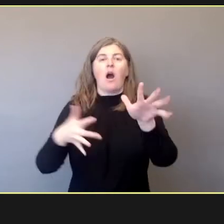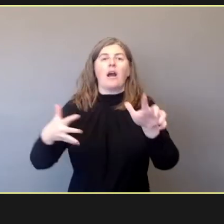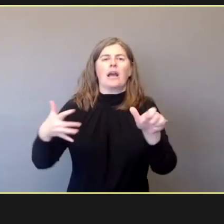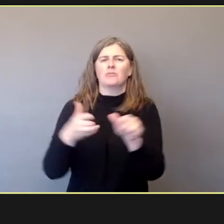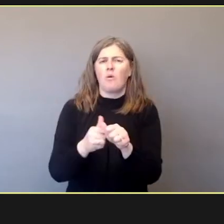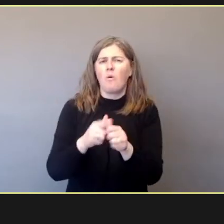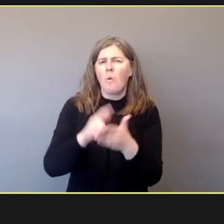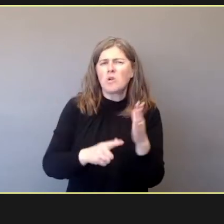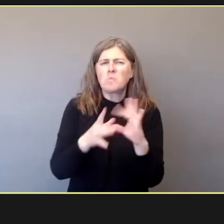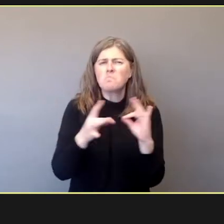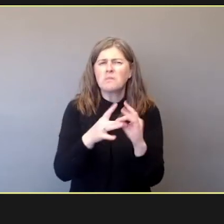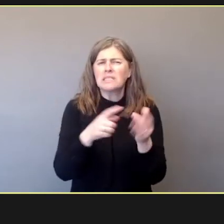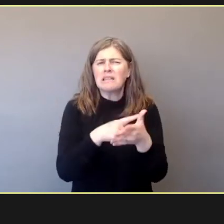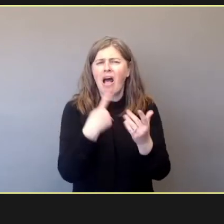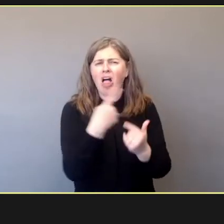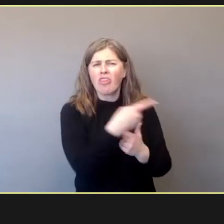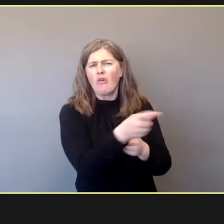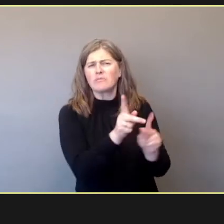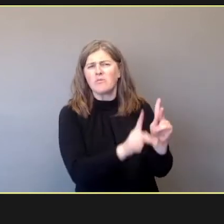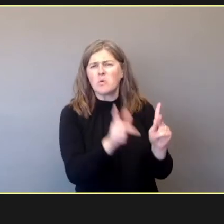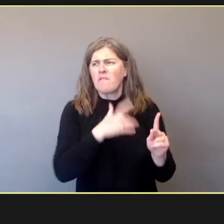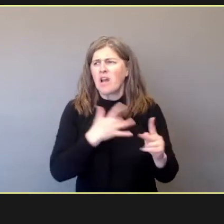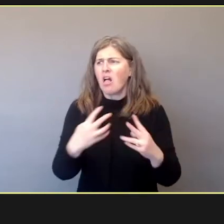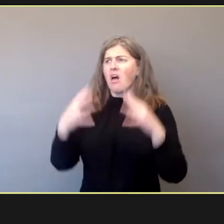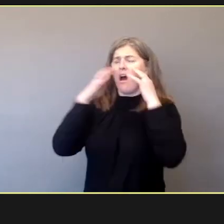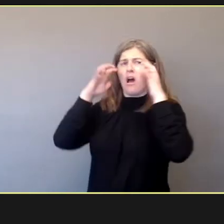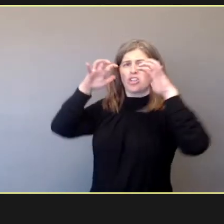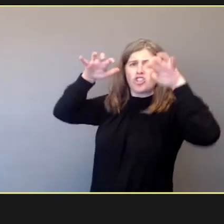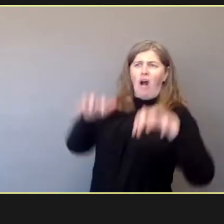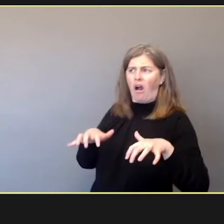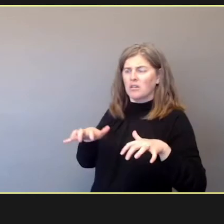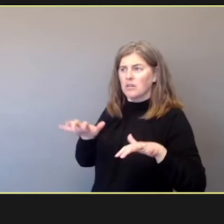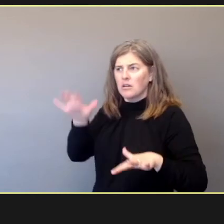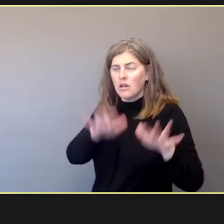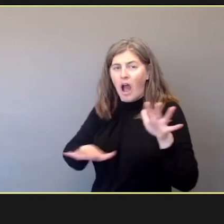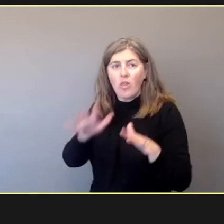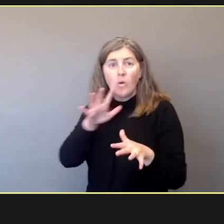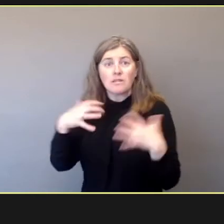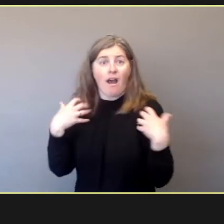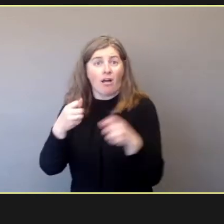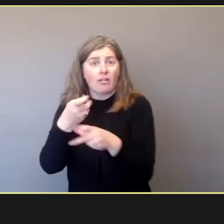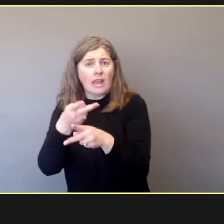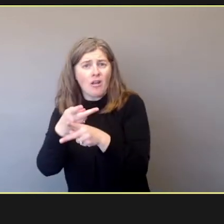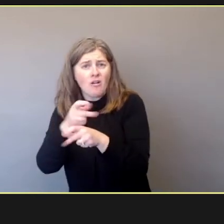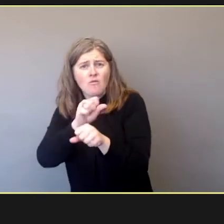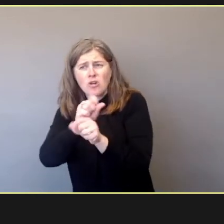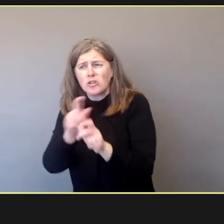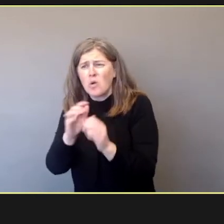do you say to these vulnerable New Mexicans and overworked healthcare workers?